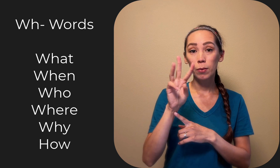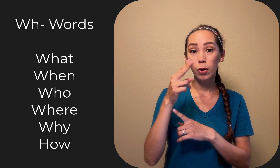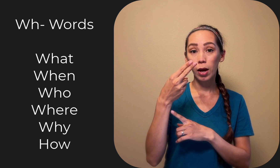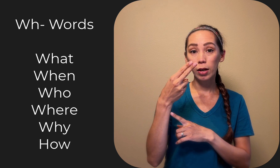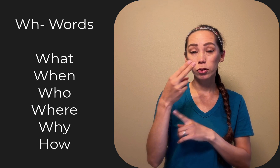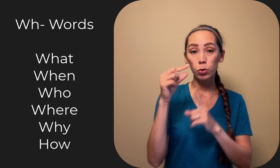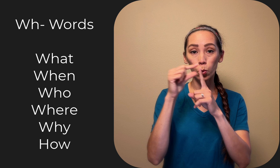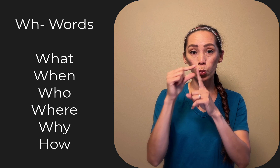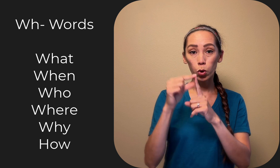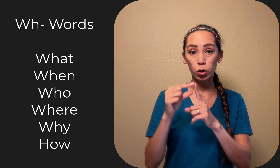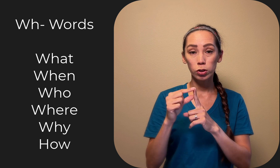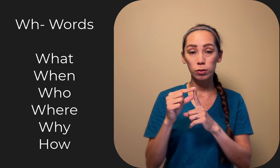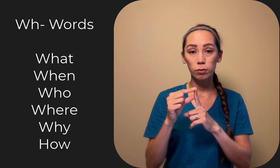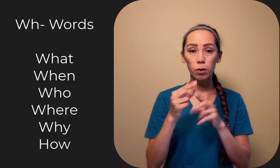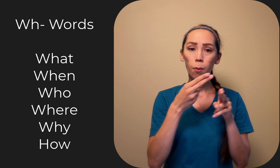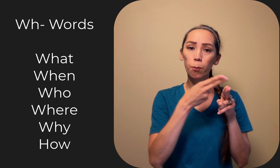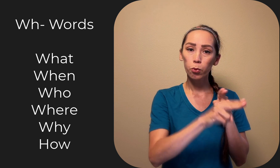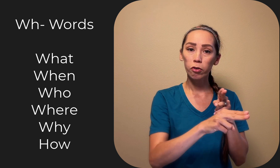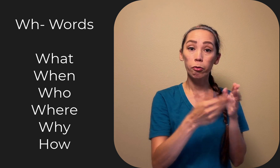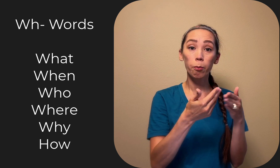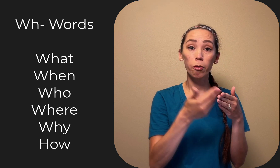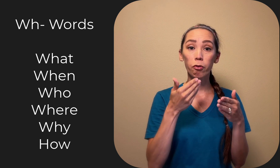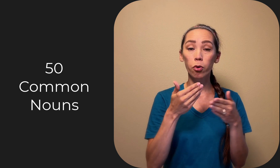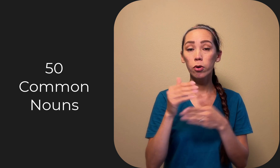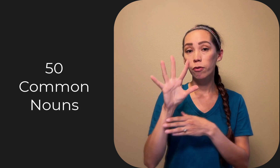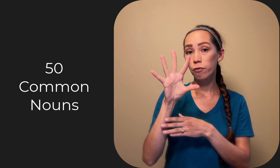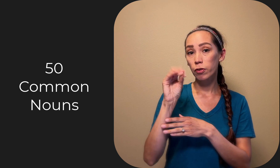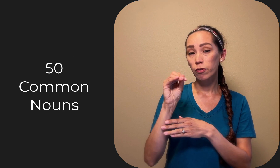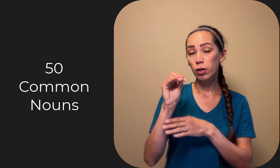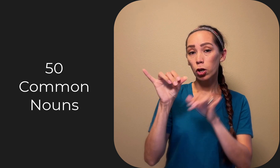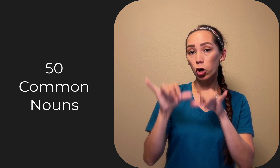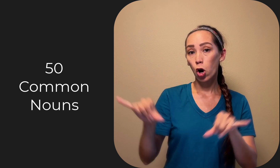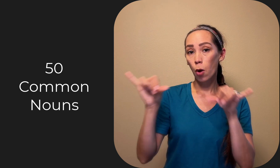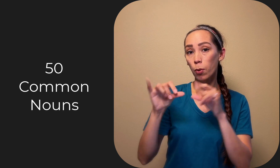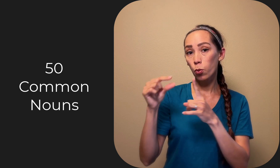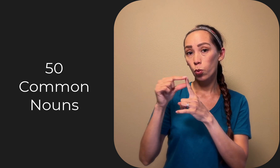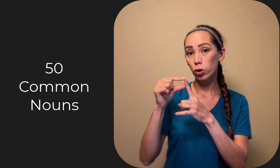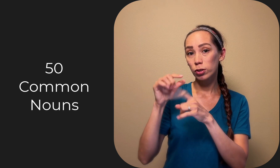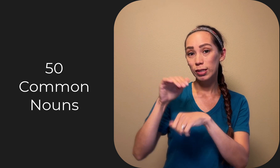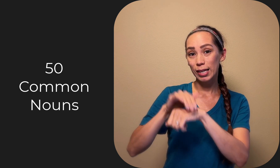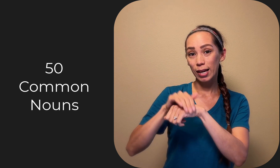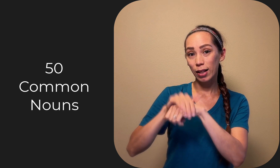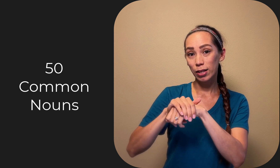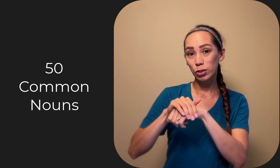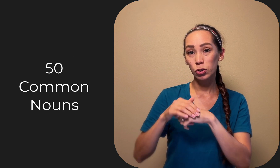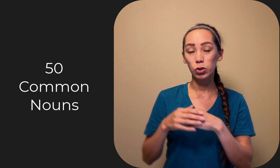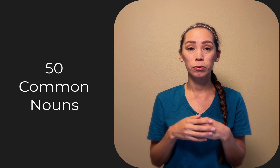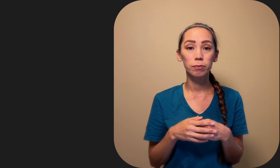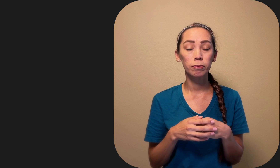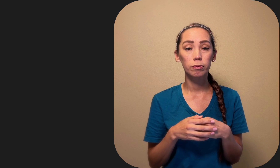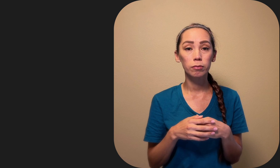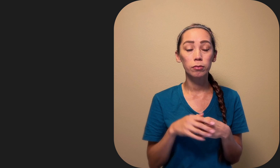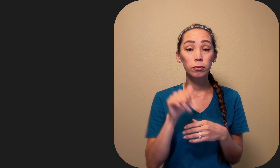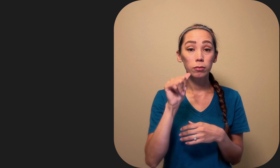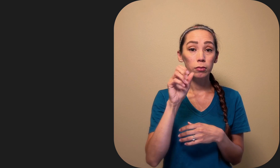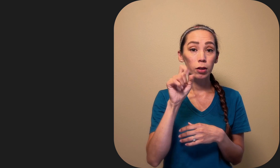Today we'll be going over the WH words briefly before we go into the 50 most common nouns in